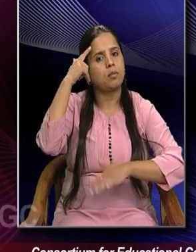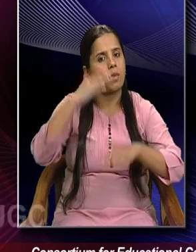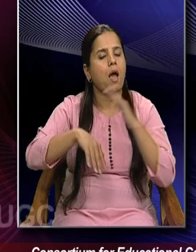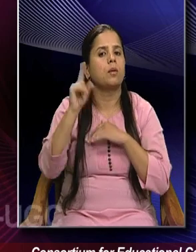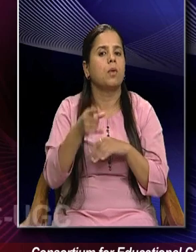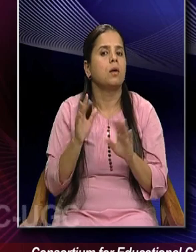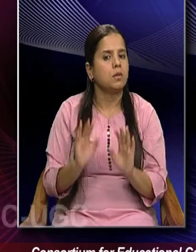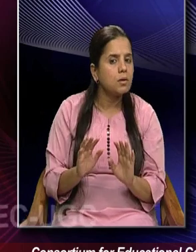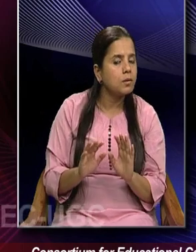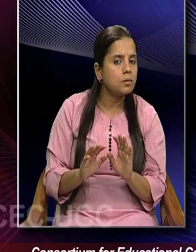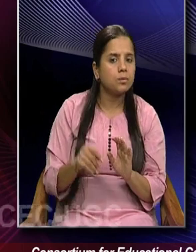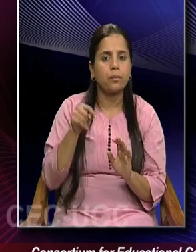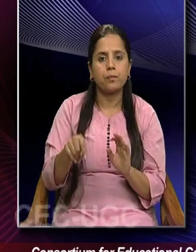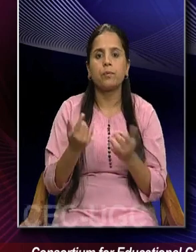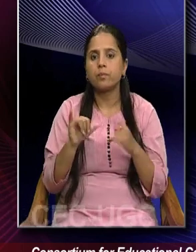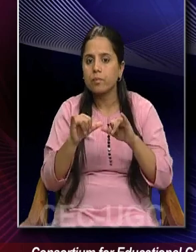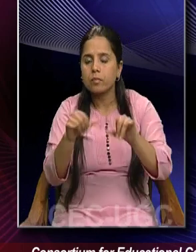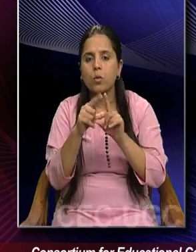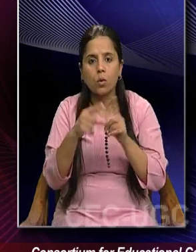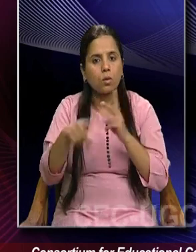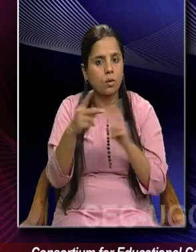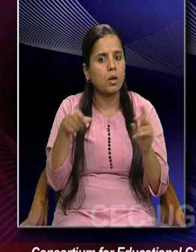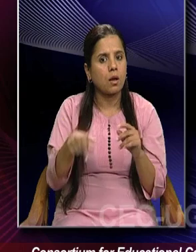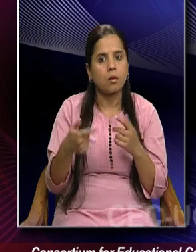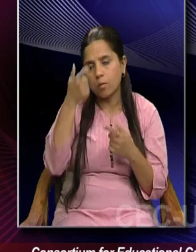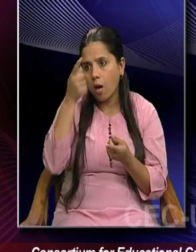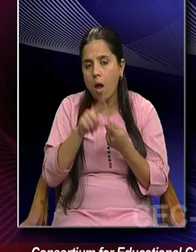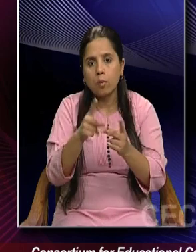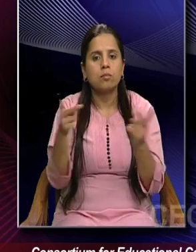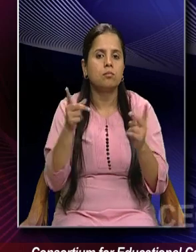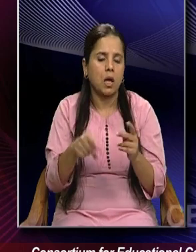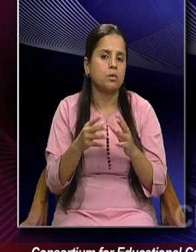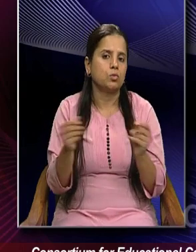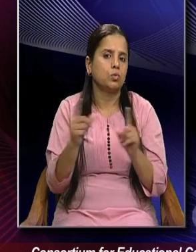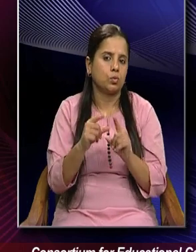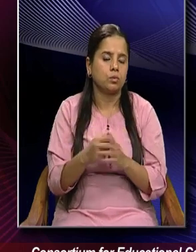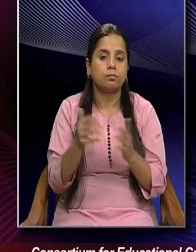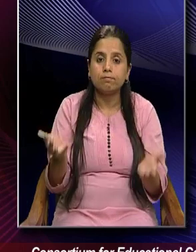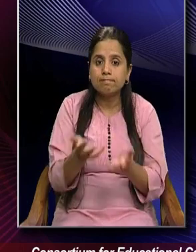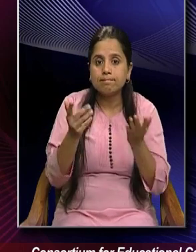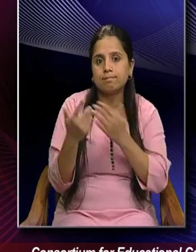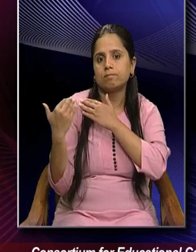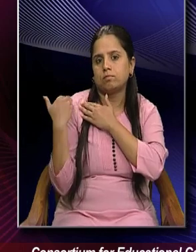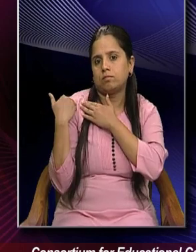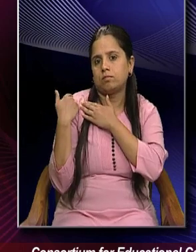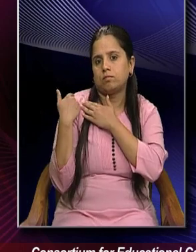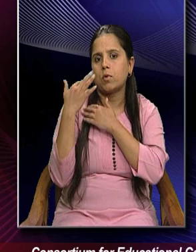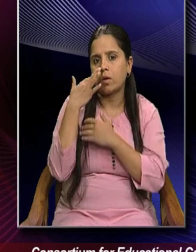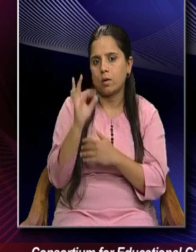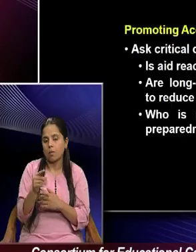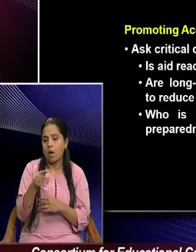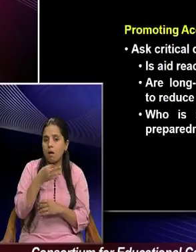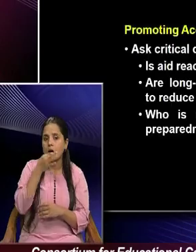the arrangement made during the crisis conditions. Promoting accountability.